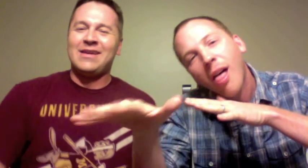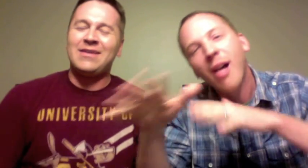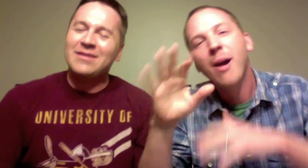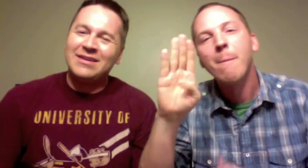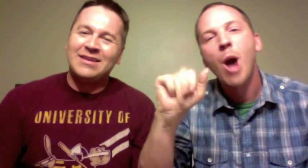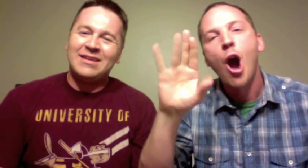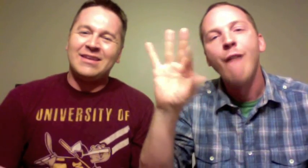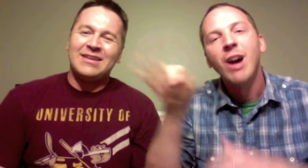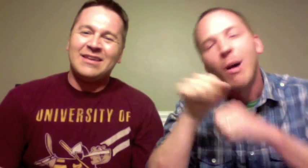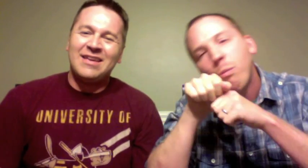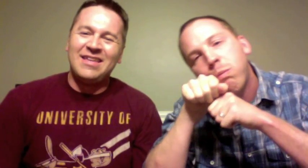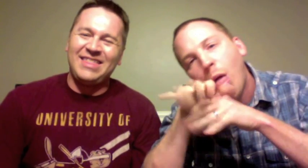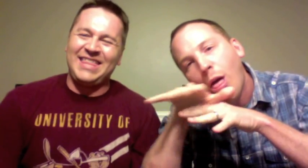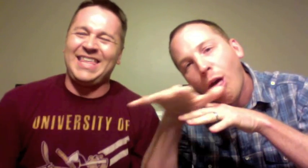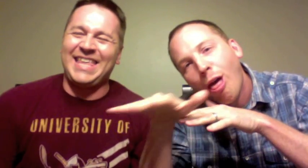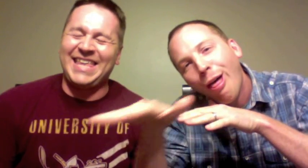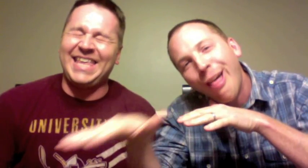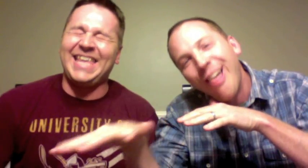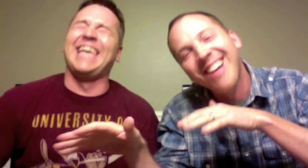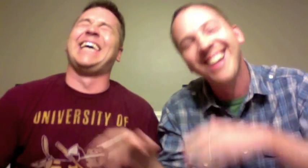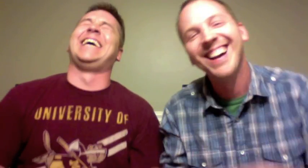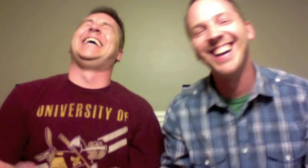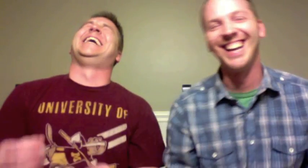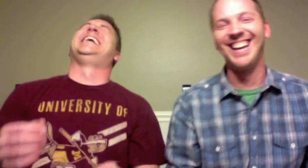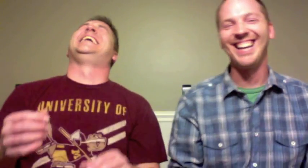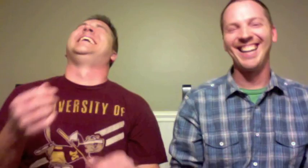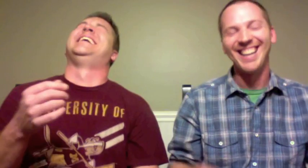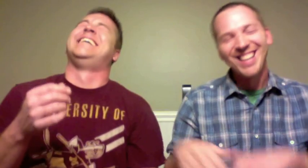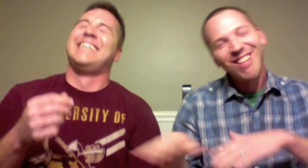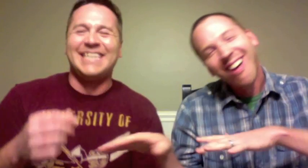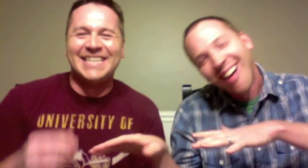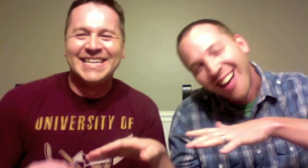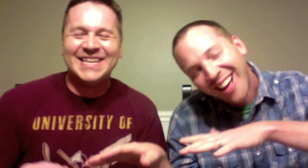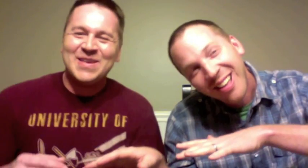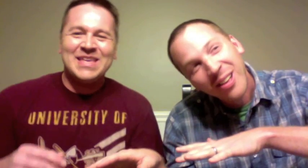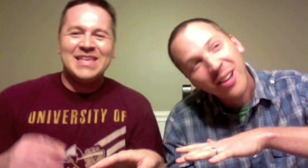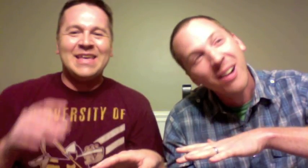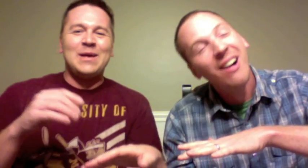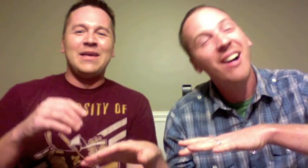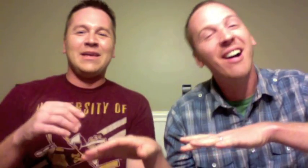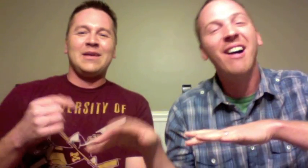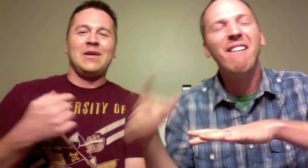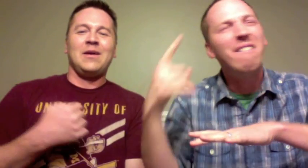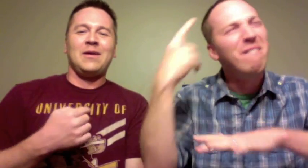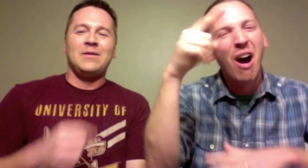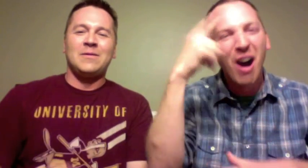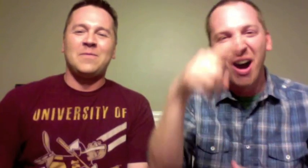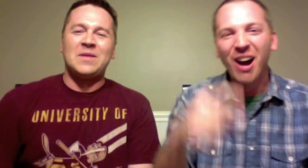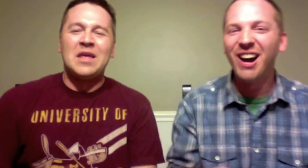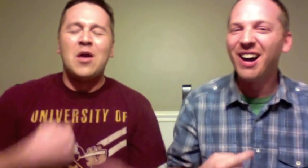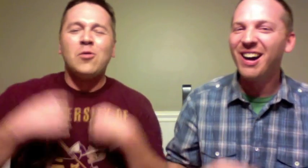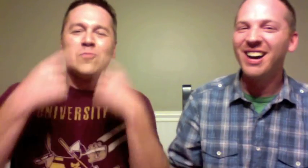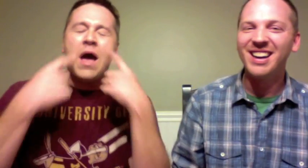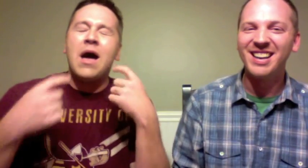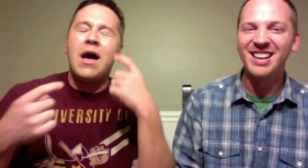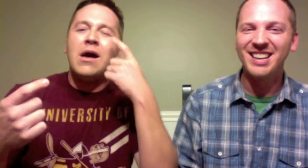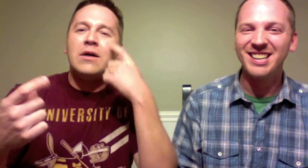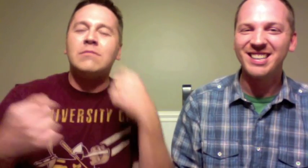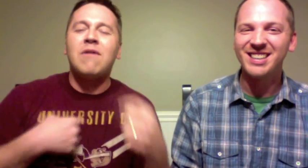up. I had barf all over the place, just barely alive. And I thought, Andy, what'd you do that for? I was crying so hard.